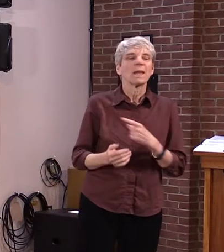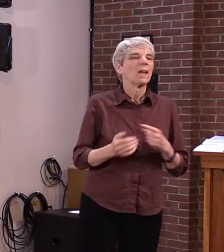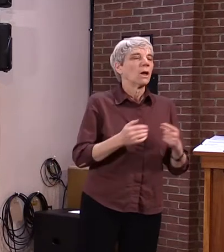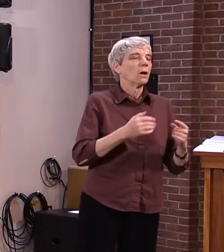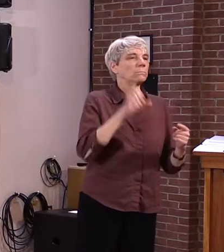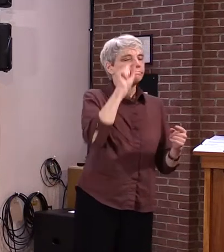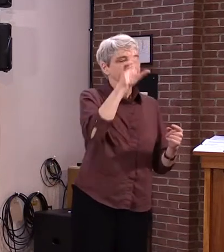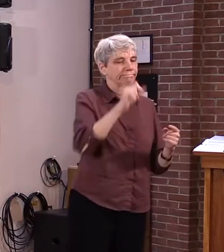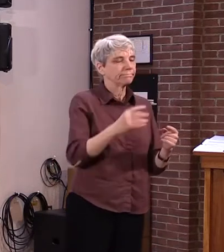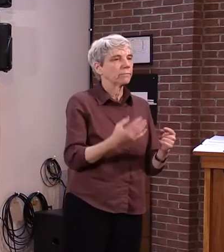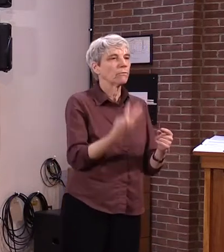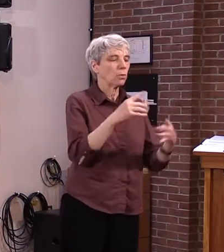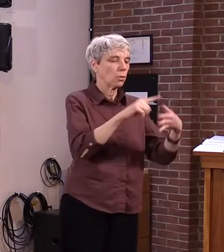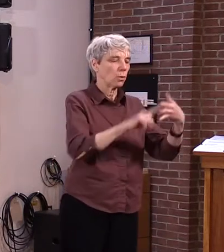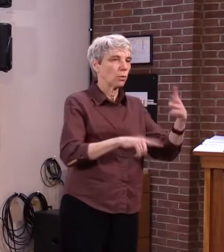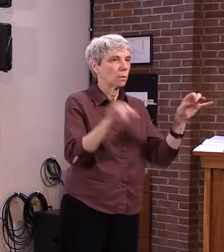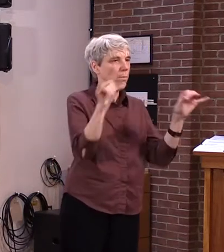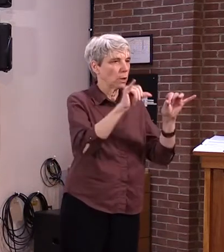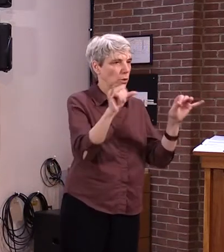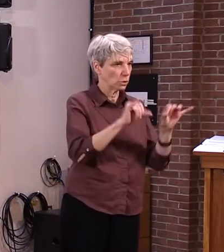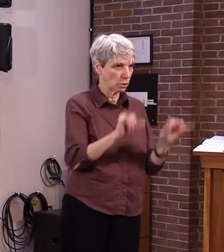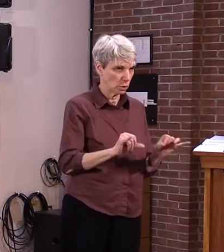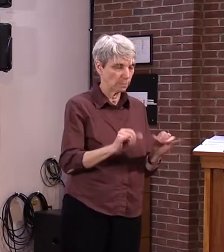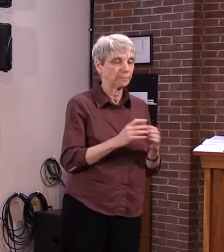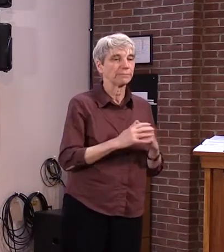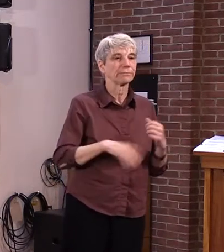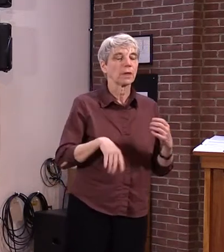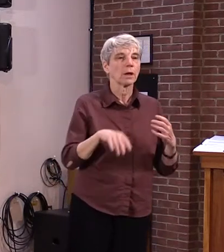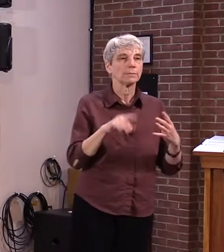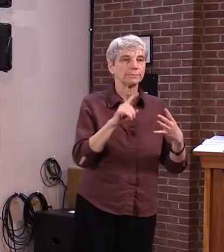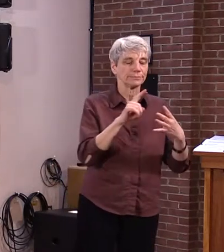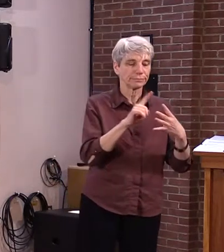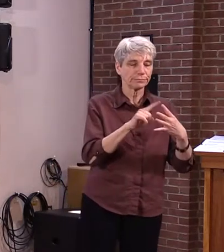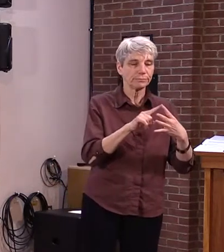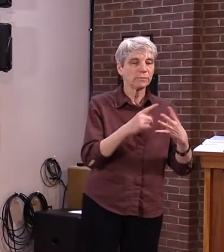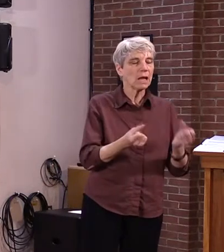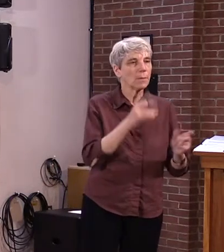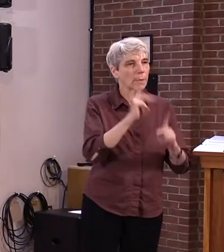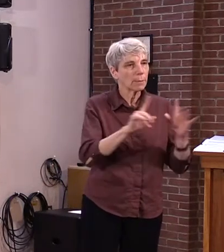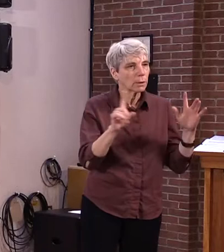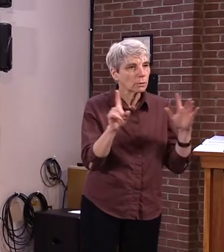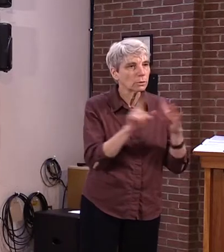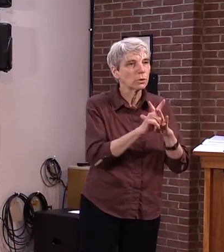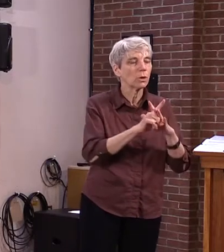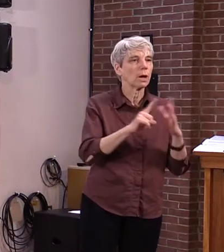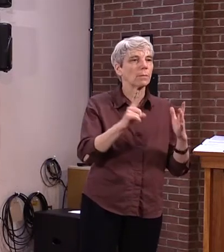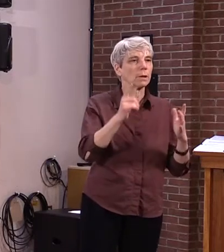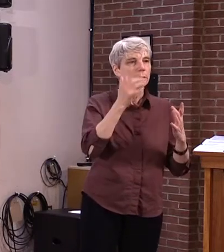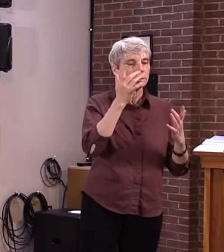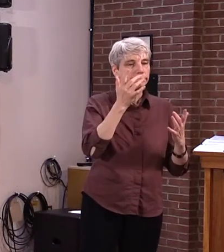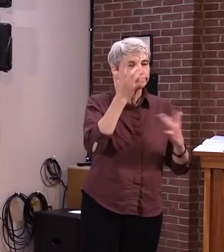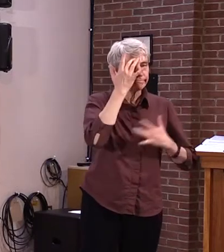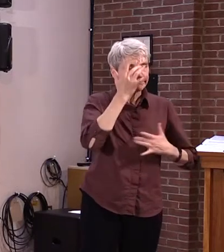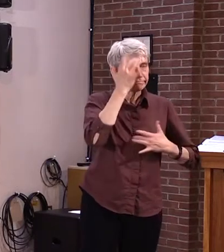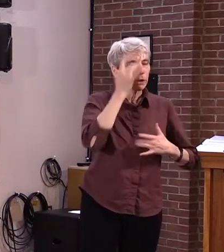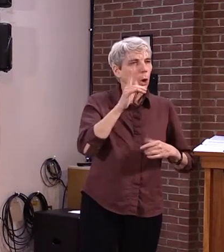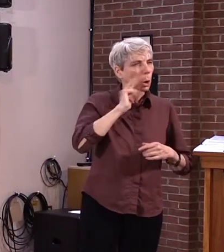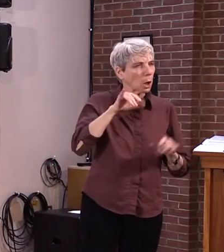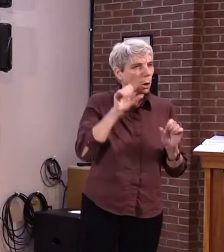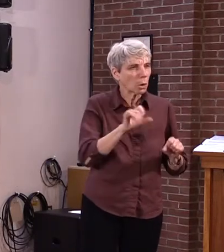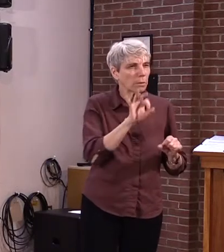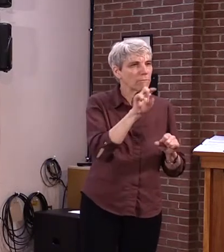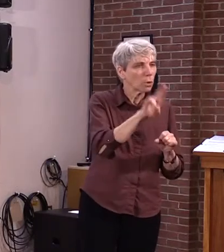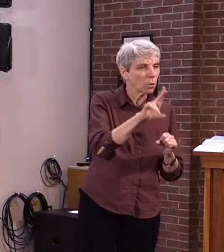again, the four, syndromic surveillance, growth rate, positivity rate, and ICU capacity, they're all trending favorably. The